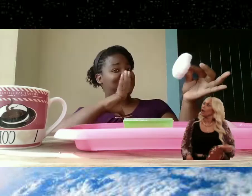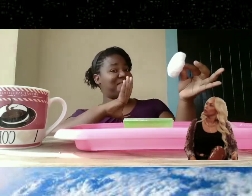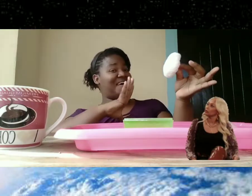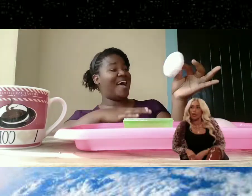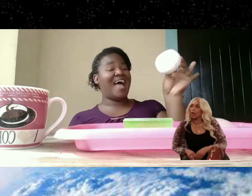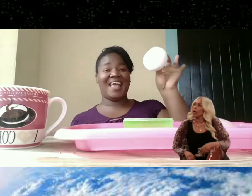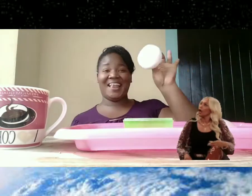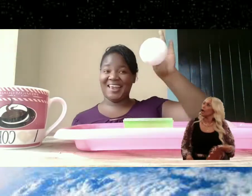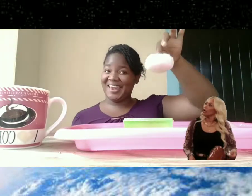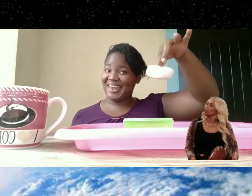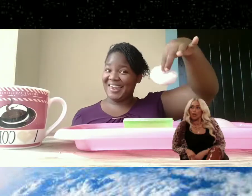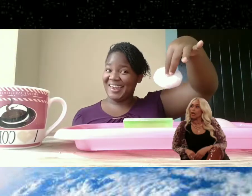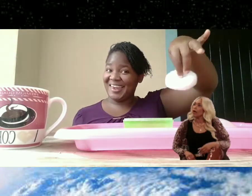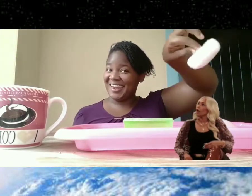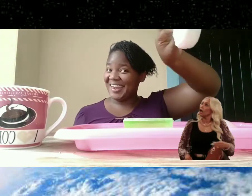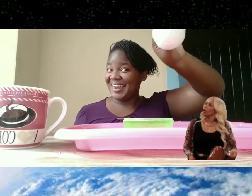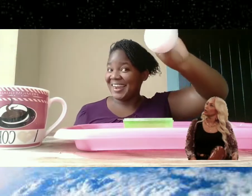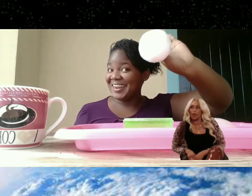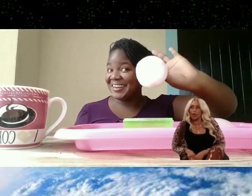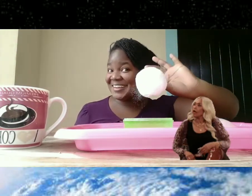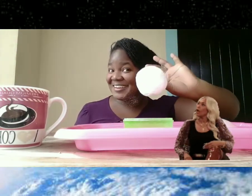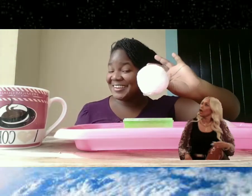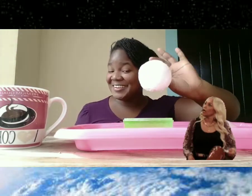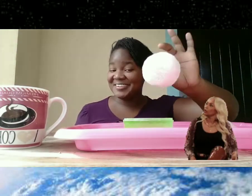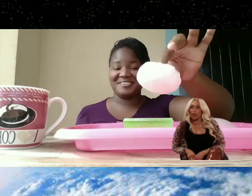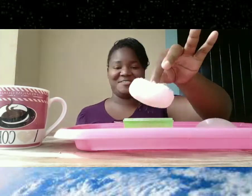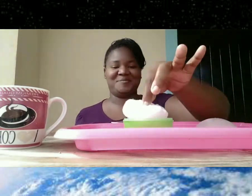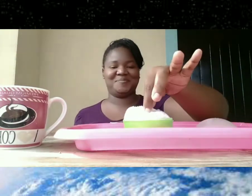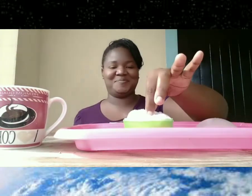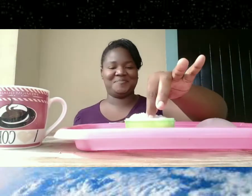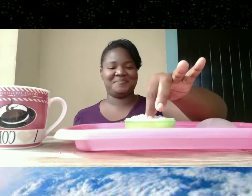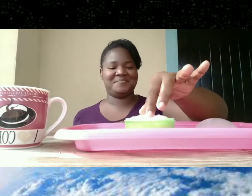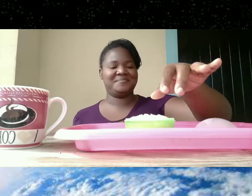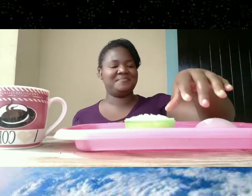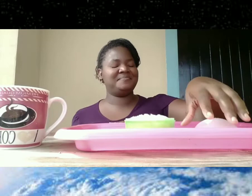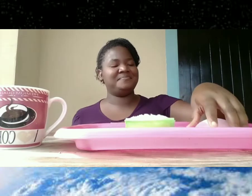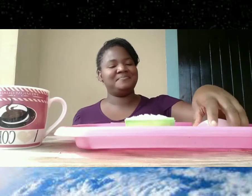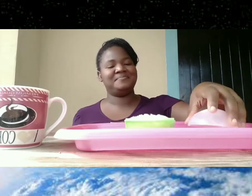It's still dry and it's still fine. See that?